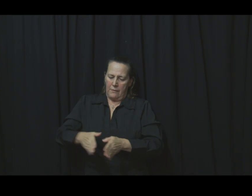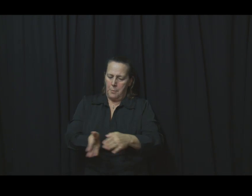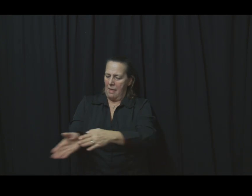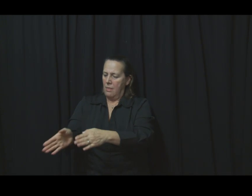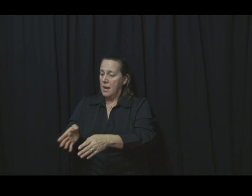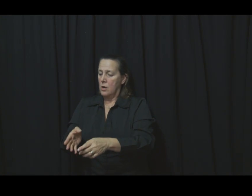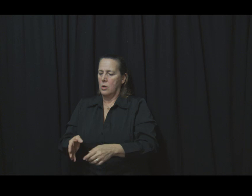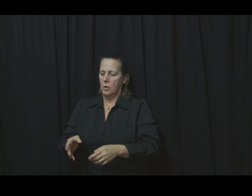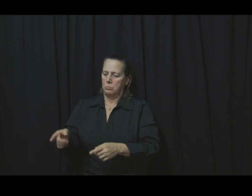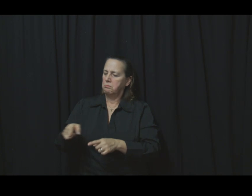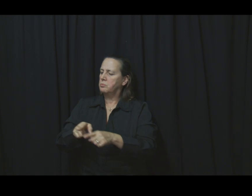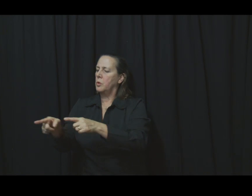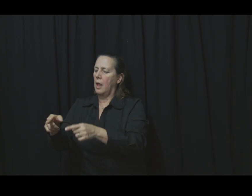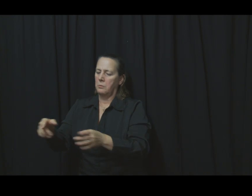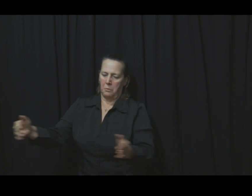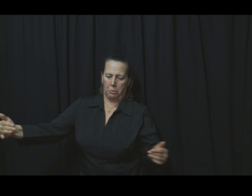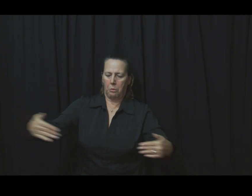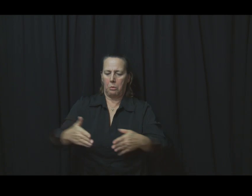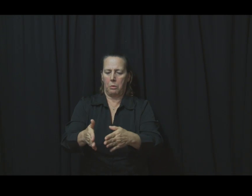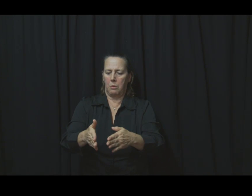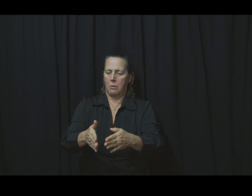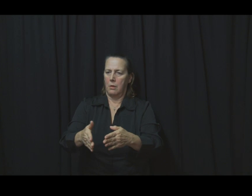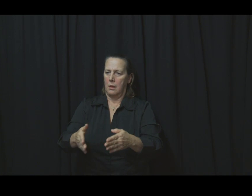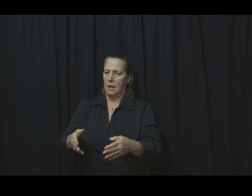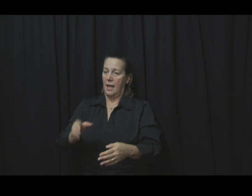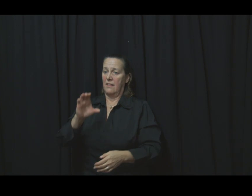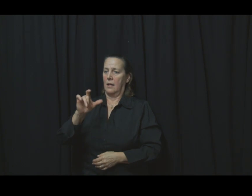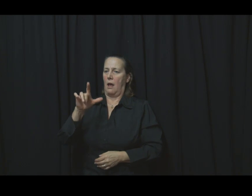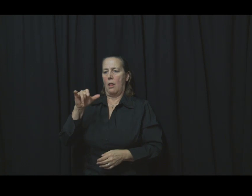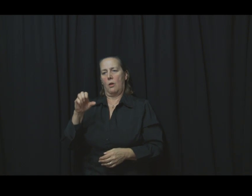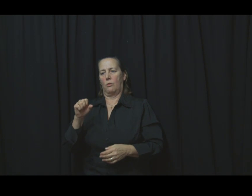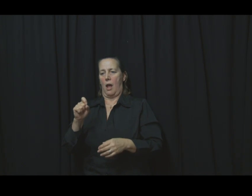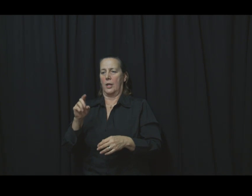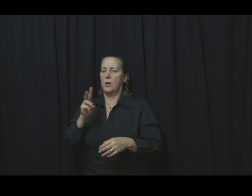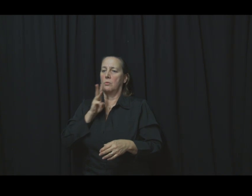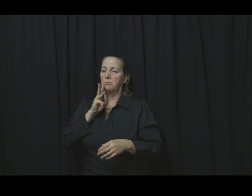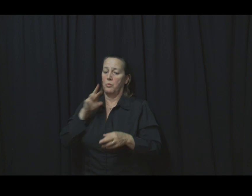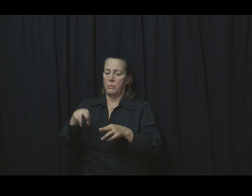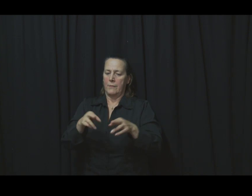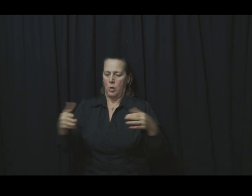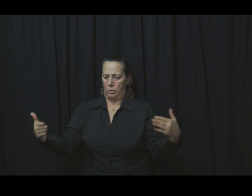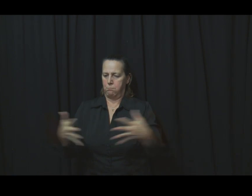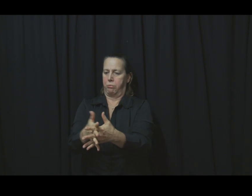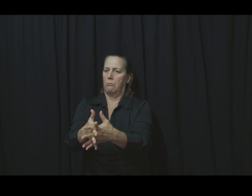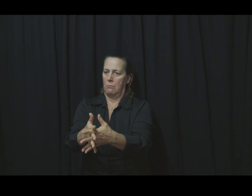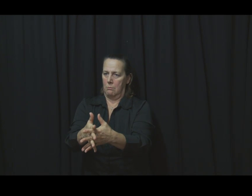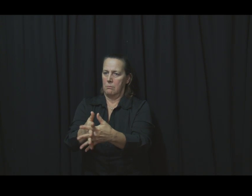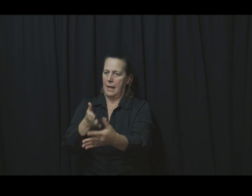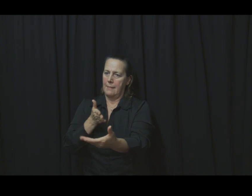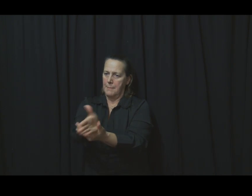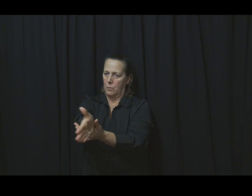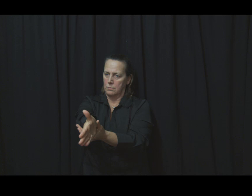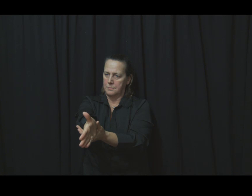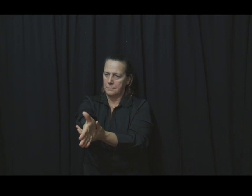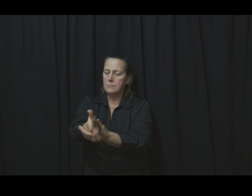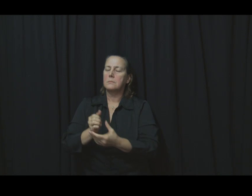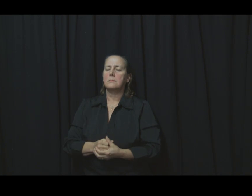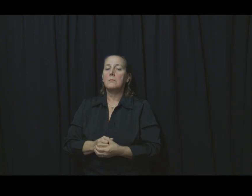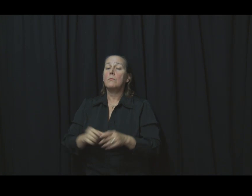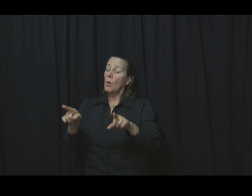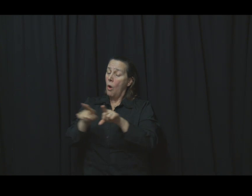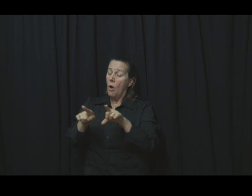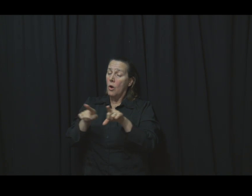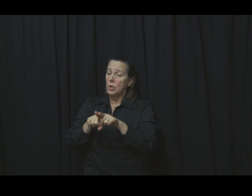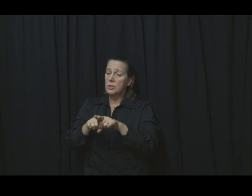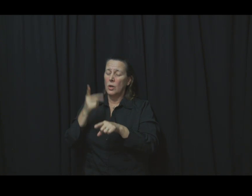going to an ancient riverbed on that side, and the Colorado River has cut through it. And by the way, if this great